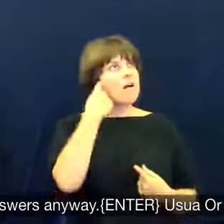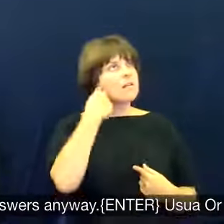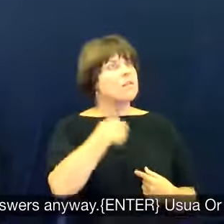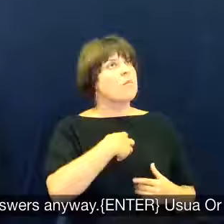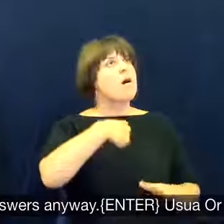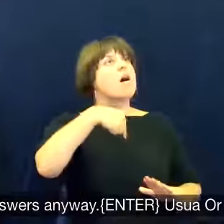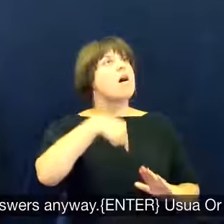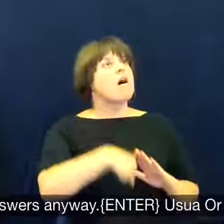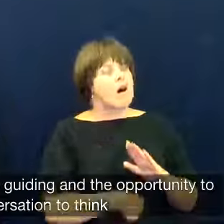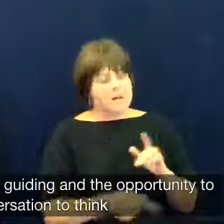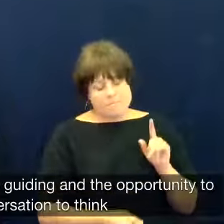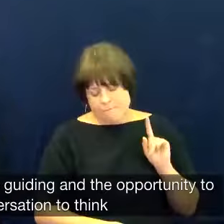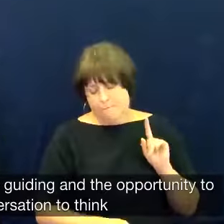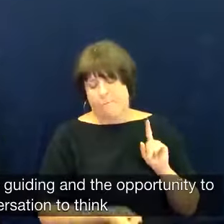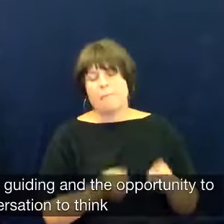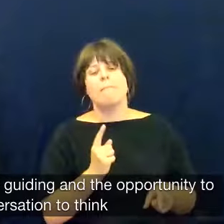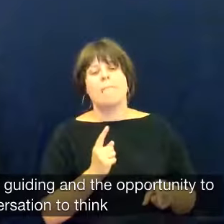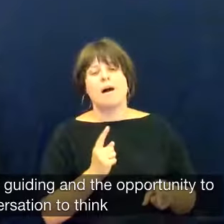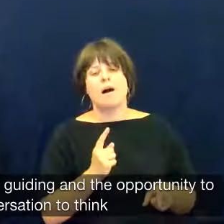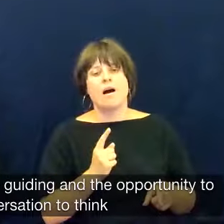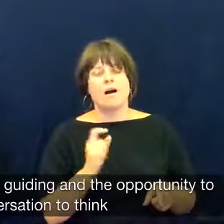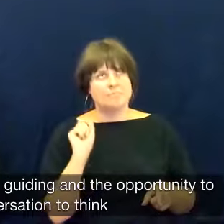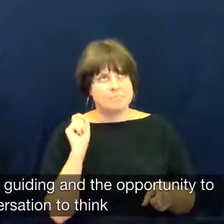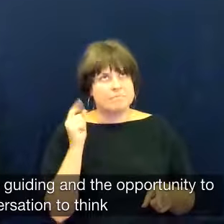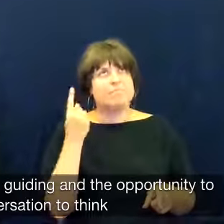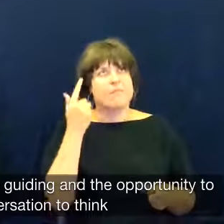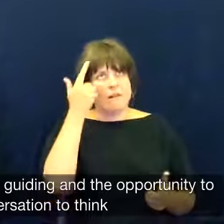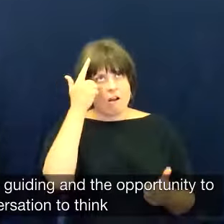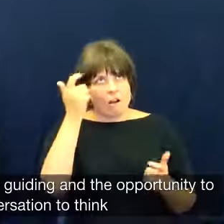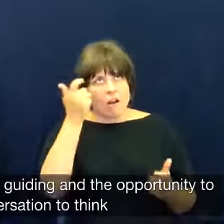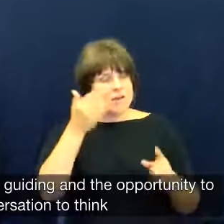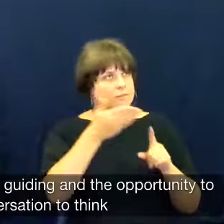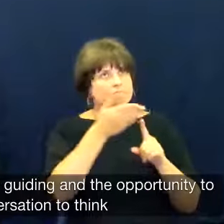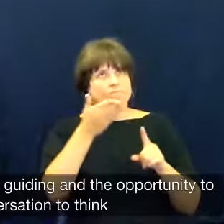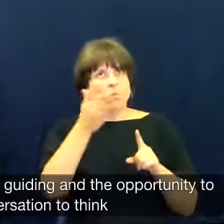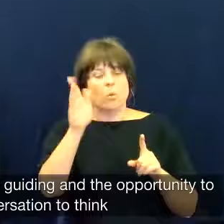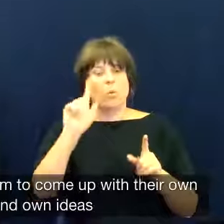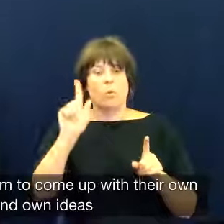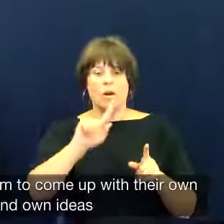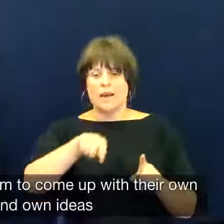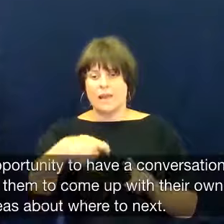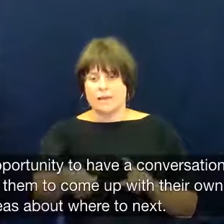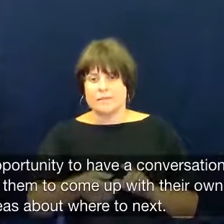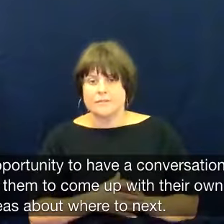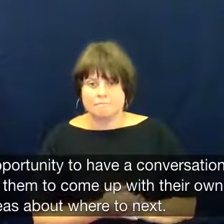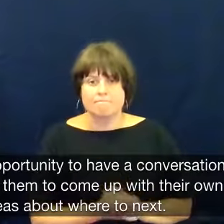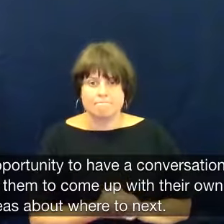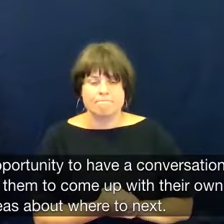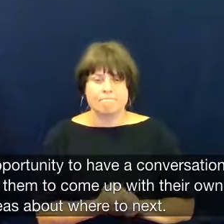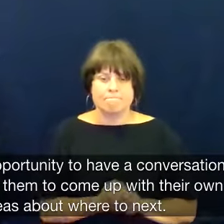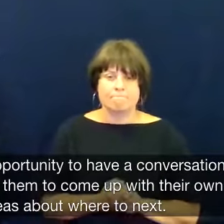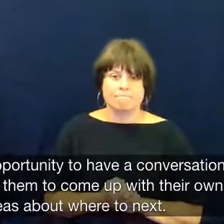and for them to come up with their own direction and own ideas about where to next.